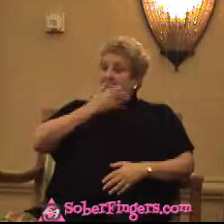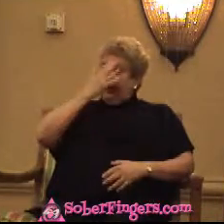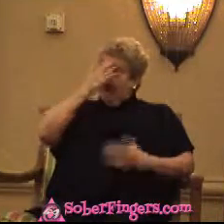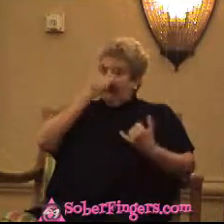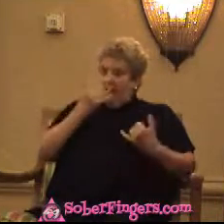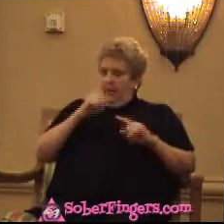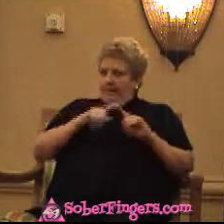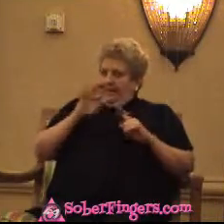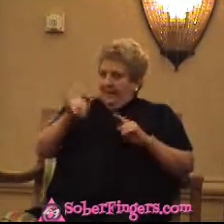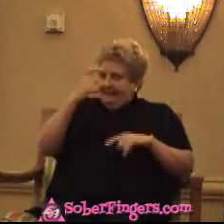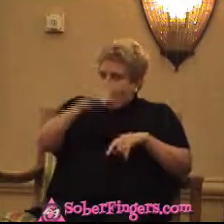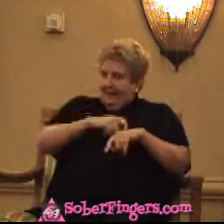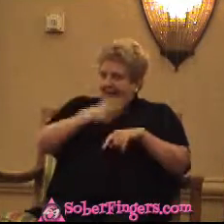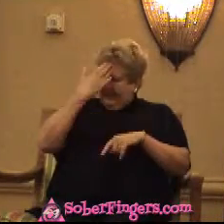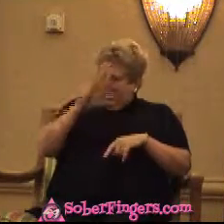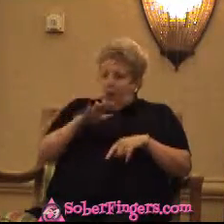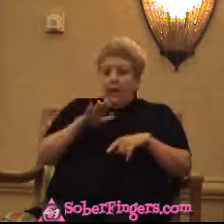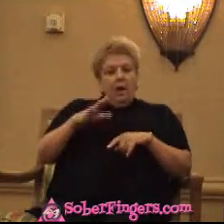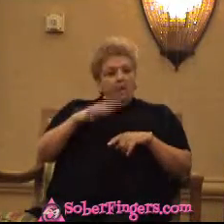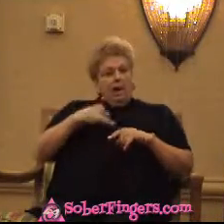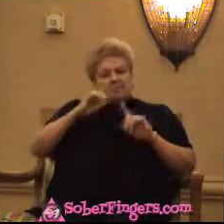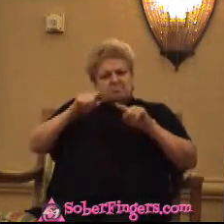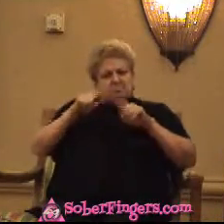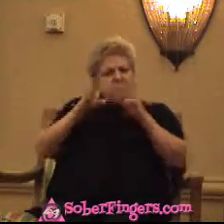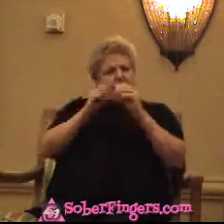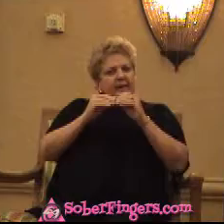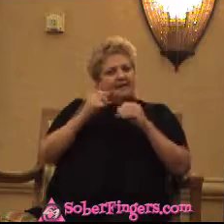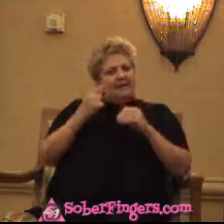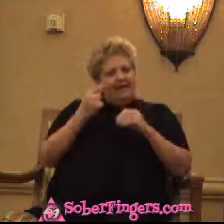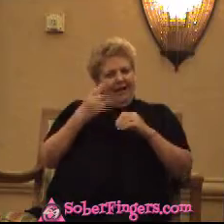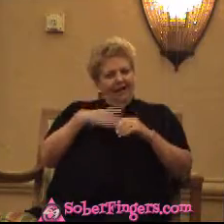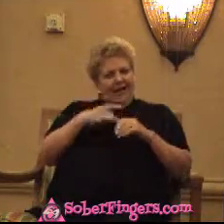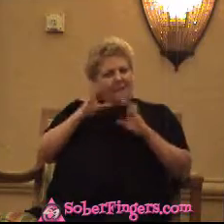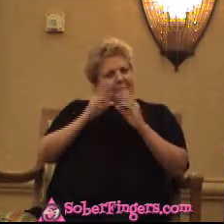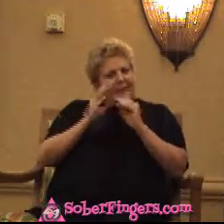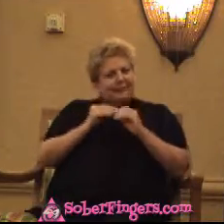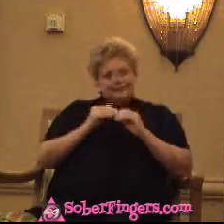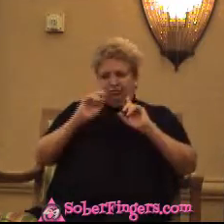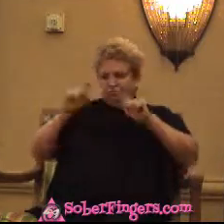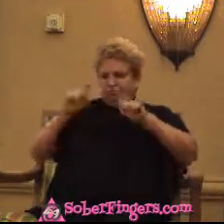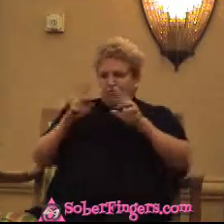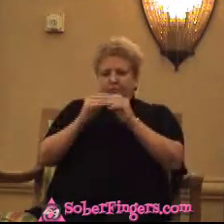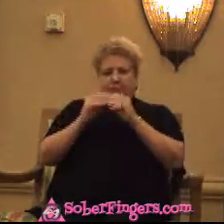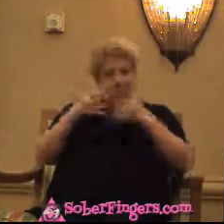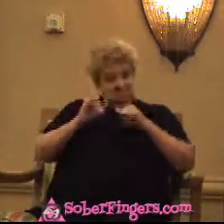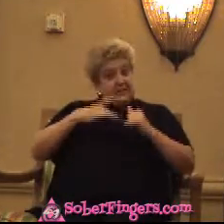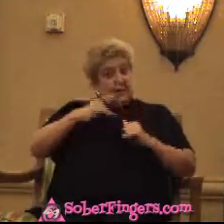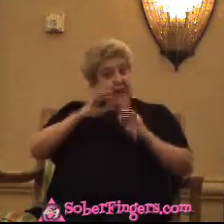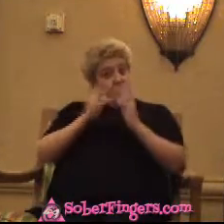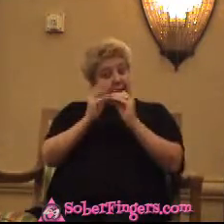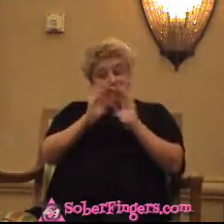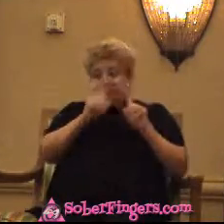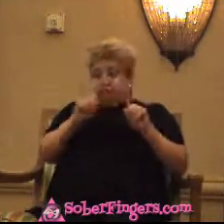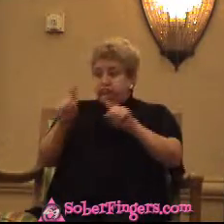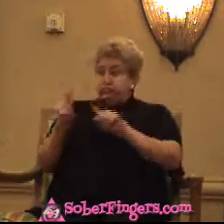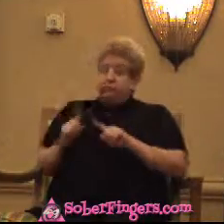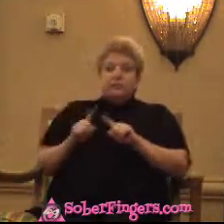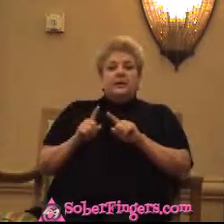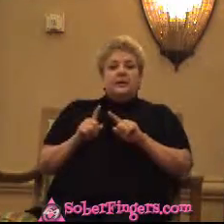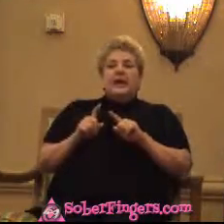I'm going to a lot of meetings. I like meetings. I've always liked meetings. I still go to a lot of meetings. And I started hearing things like, bring the body and the